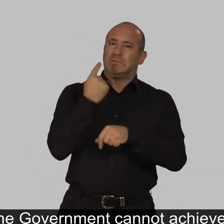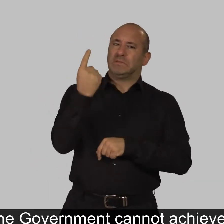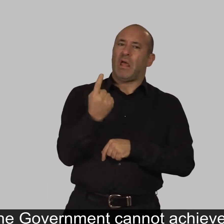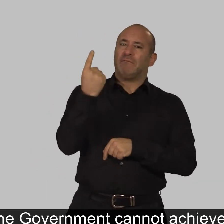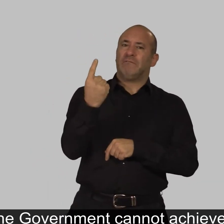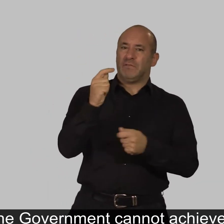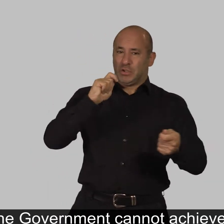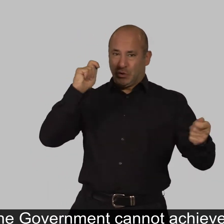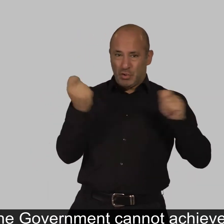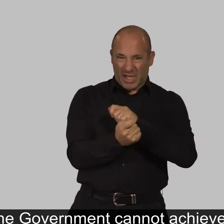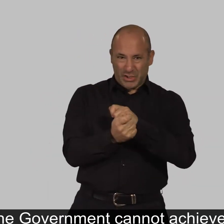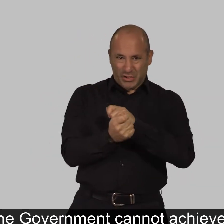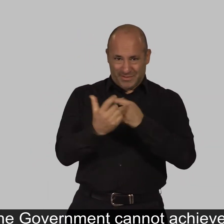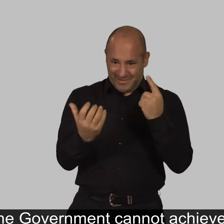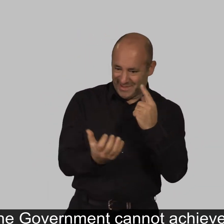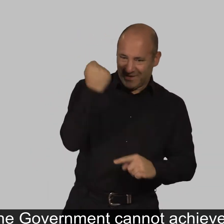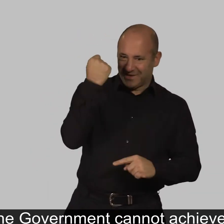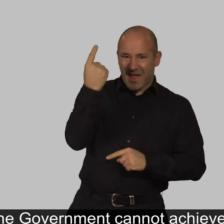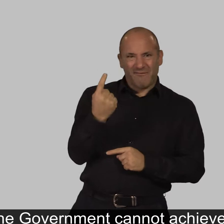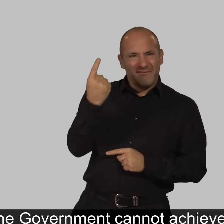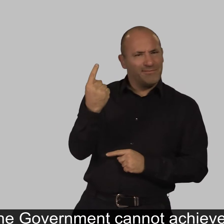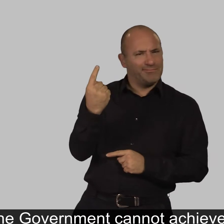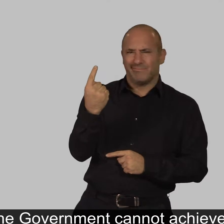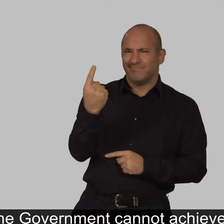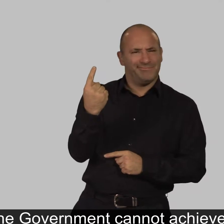The government cannot achieve the change needed on its own.